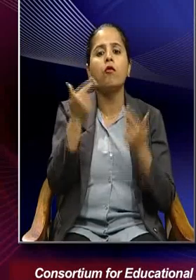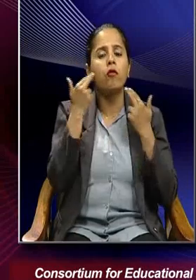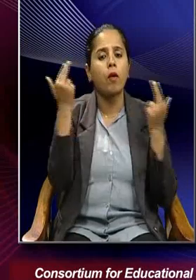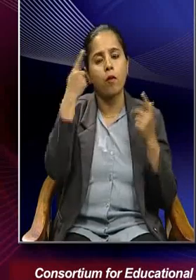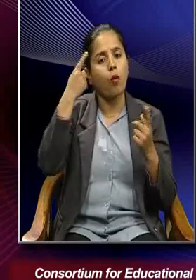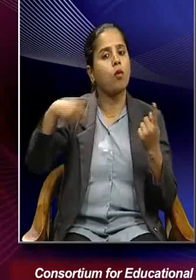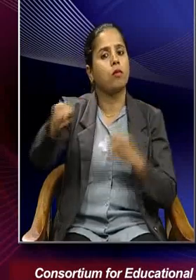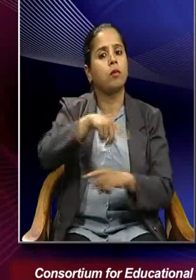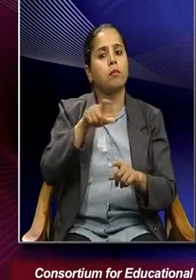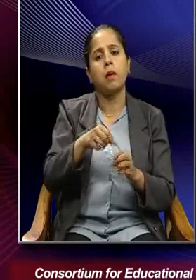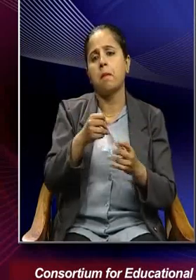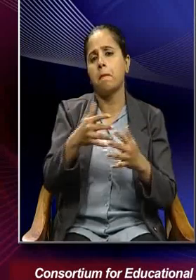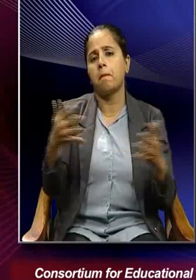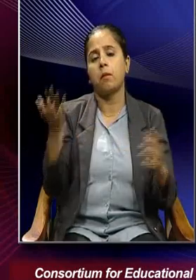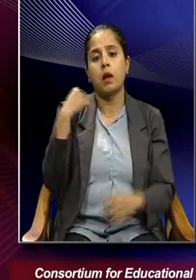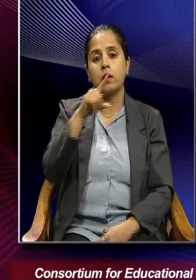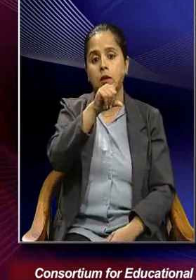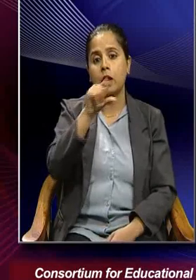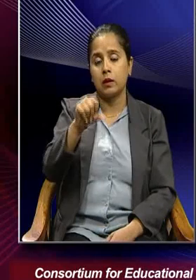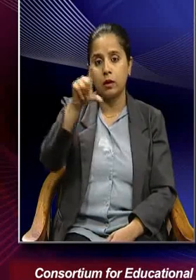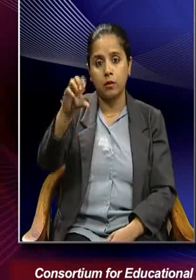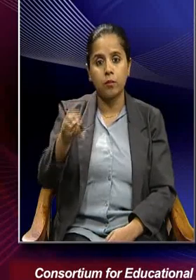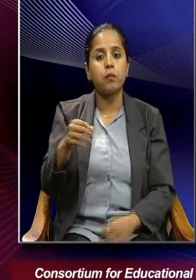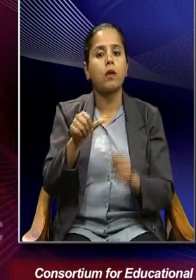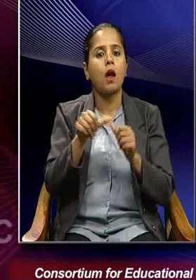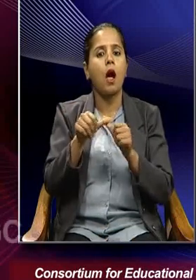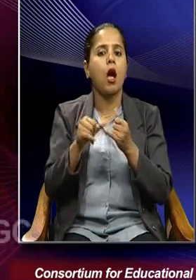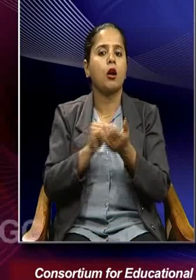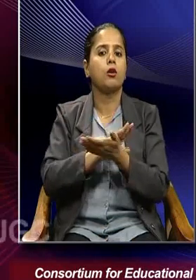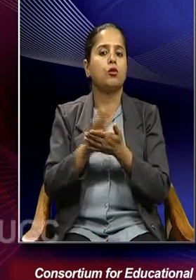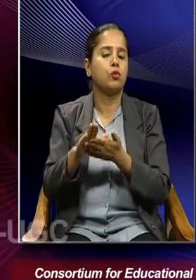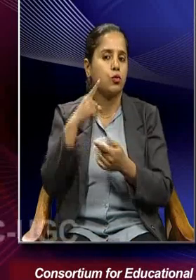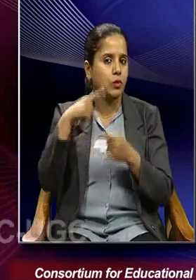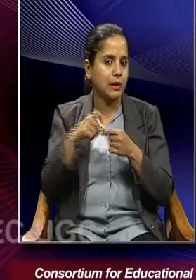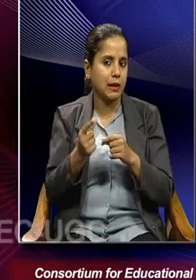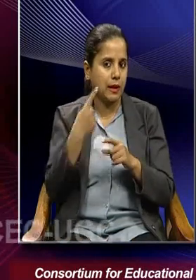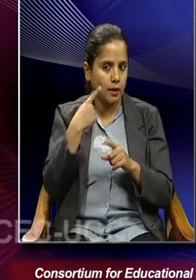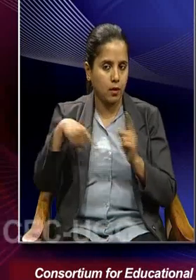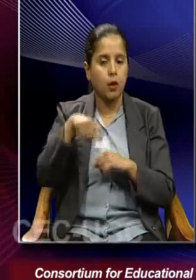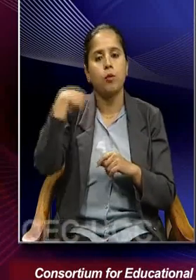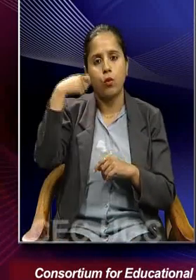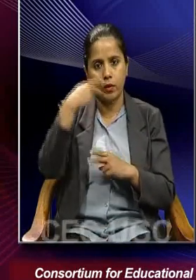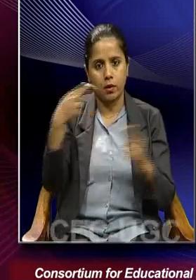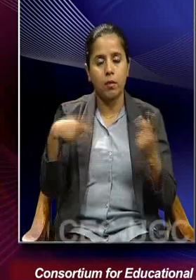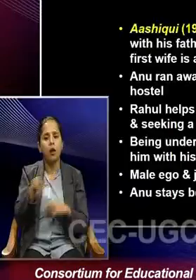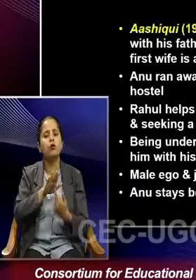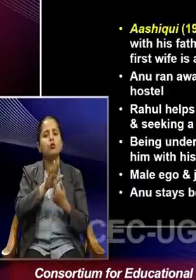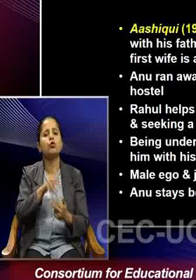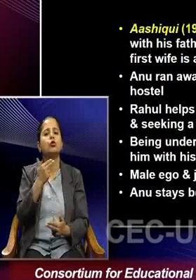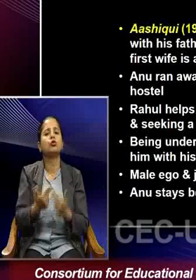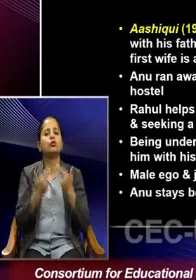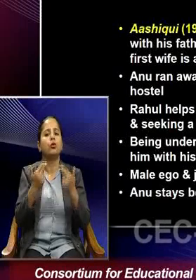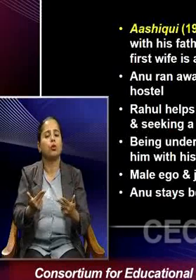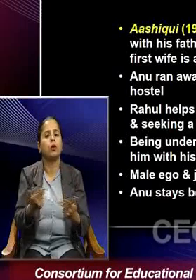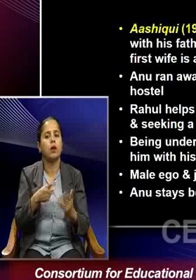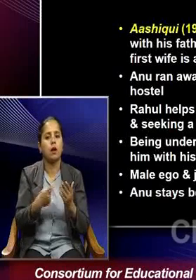among the masses in the 1990s was Ashiki in 1990, and this film particularly was showing the story